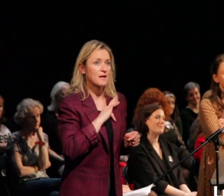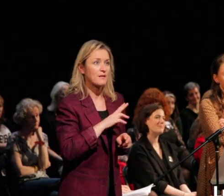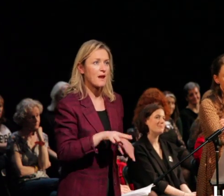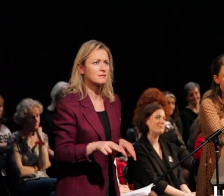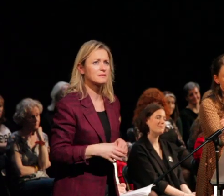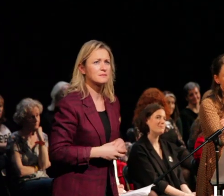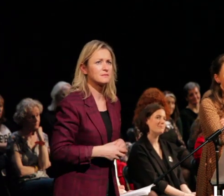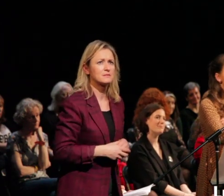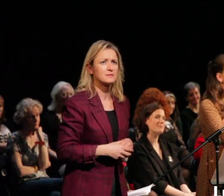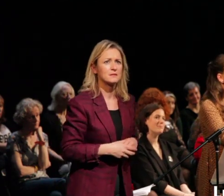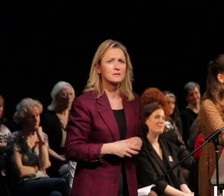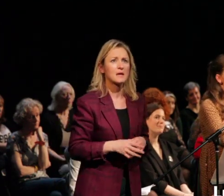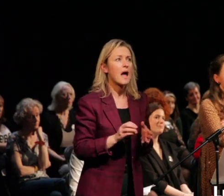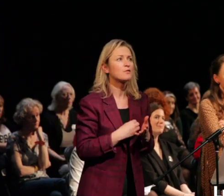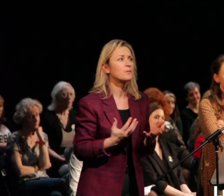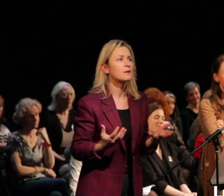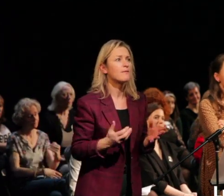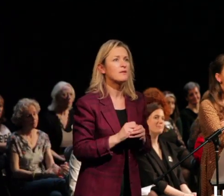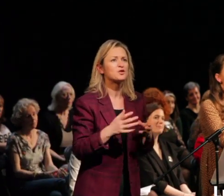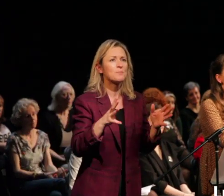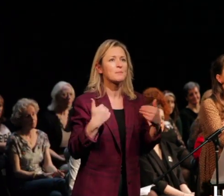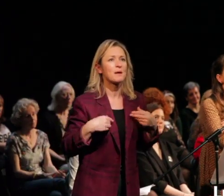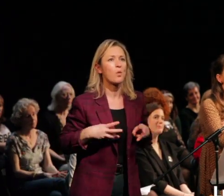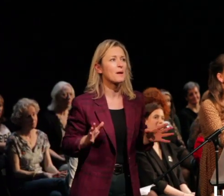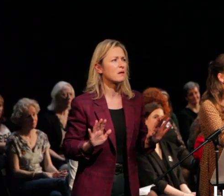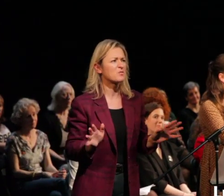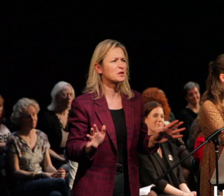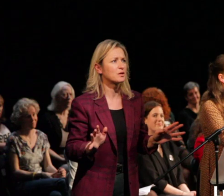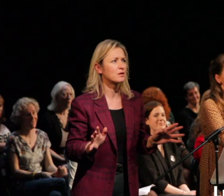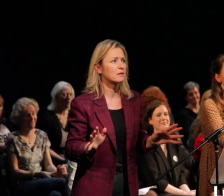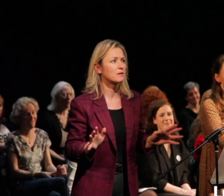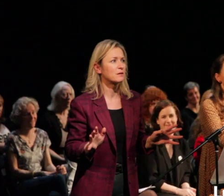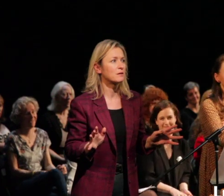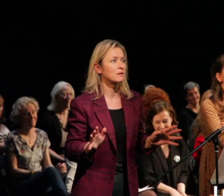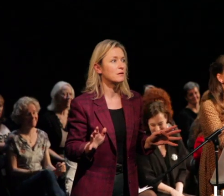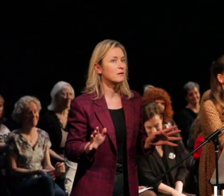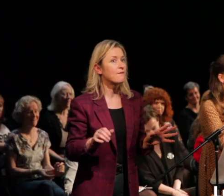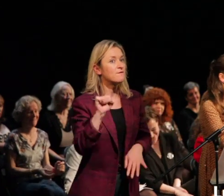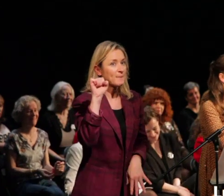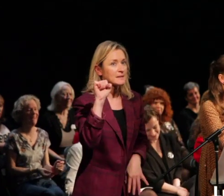regardless of gender. If you're not a feminist, go and find out about it, because I promise you,